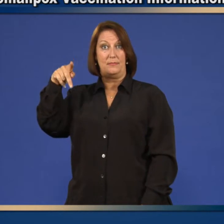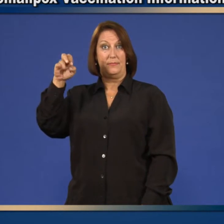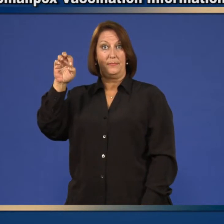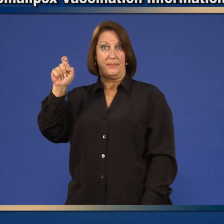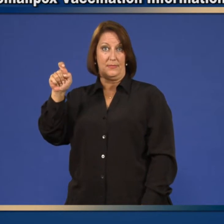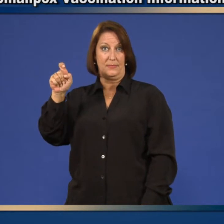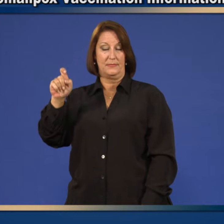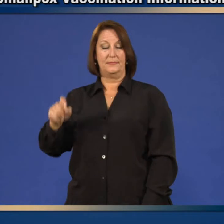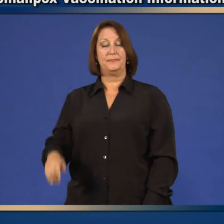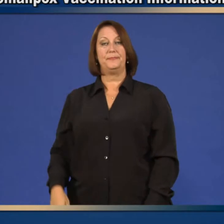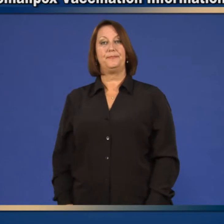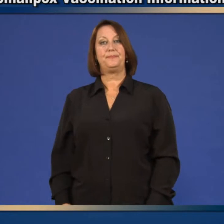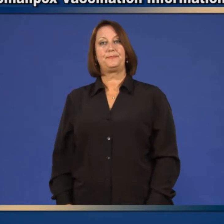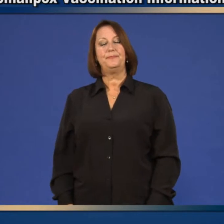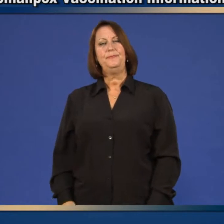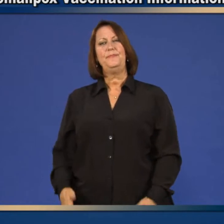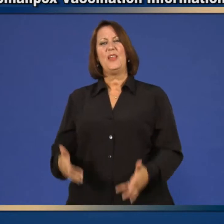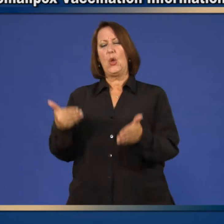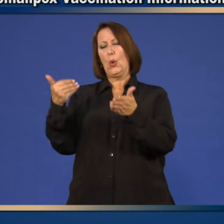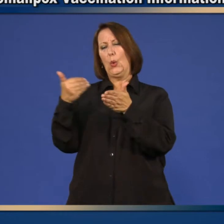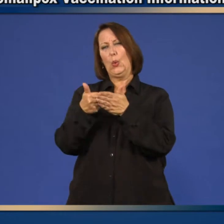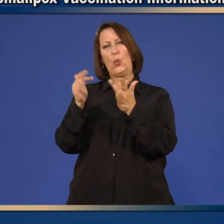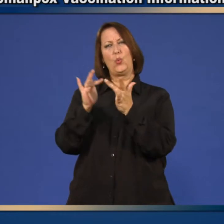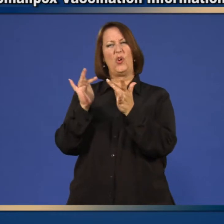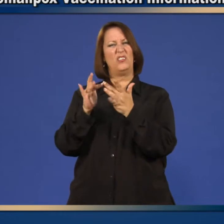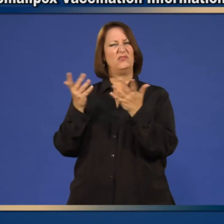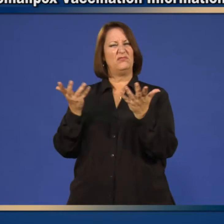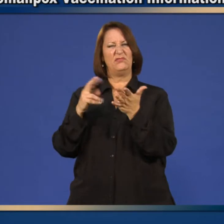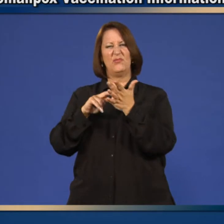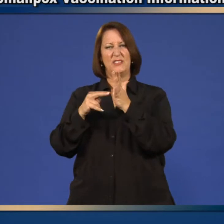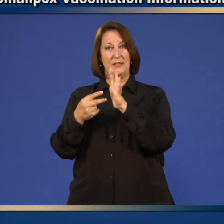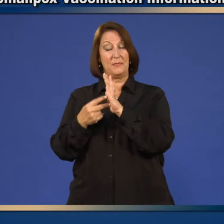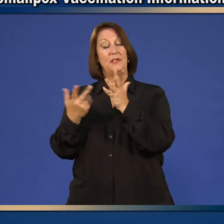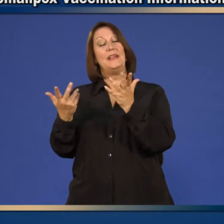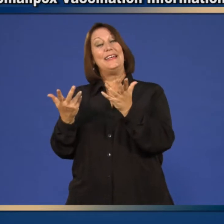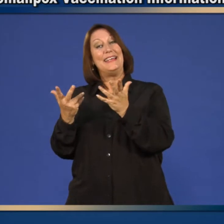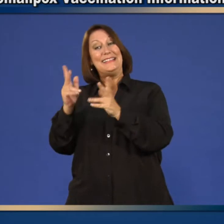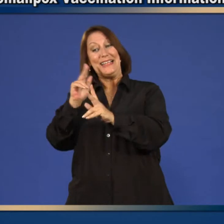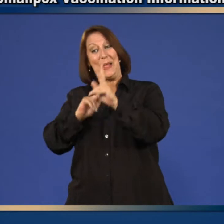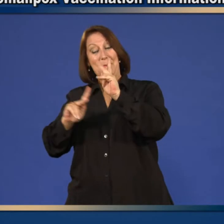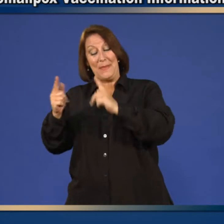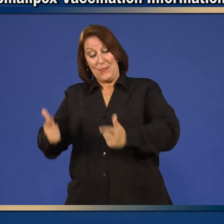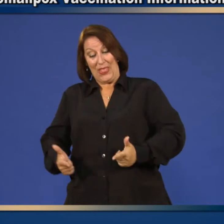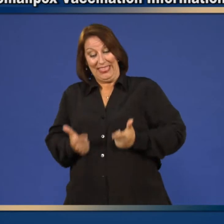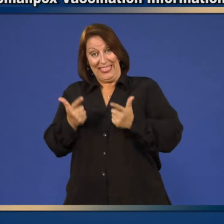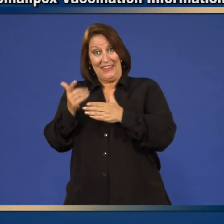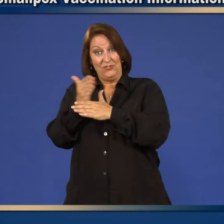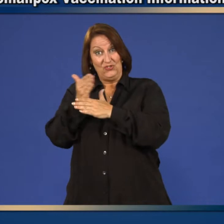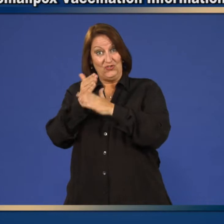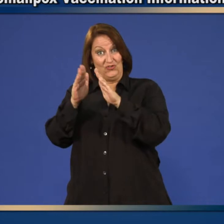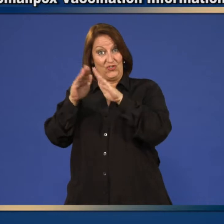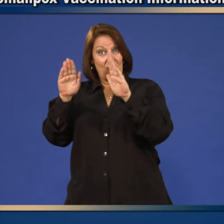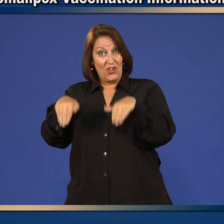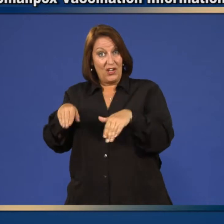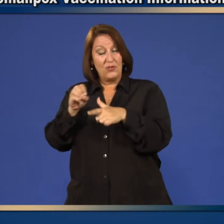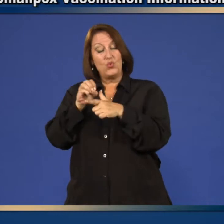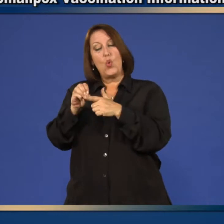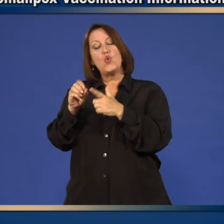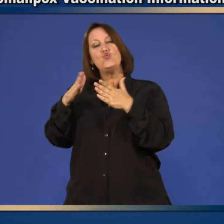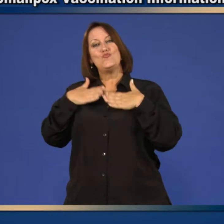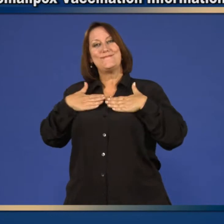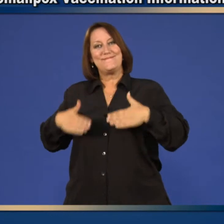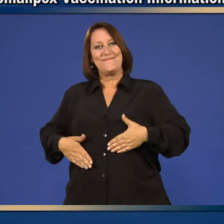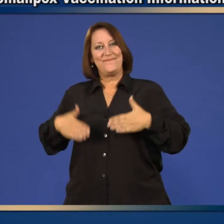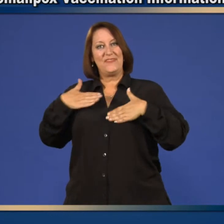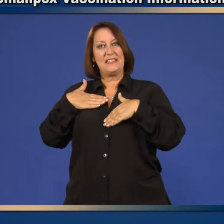A close contact includes anyone living in your household and anyone you have close physical contact